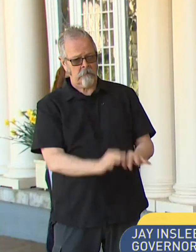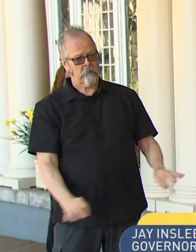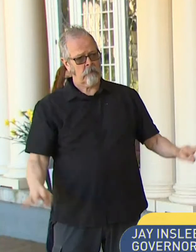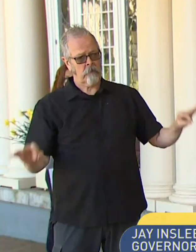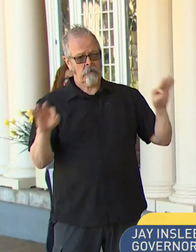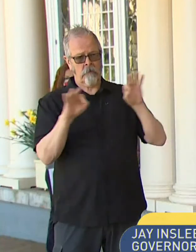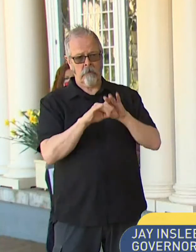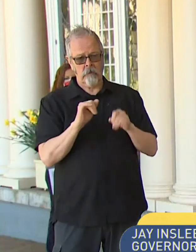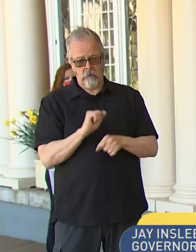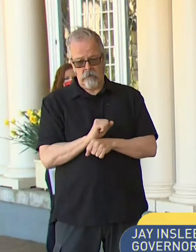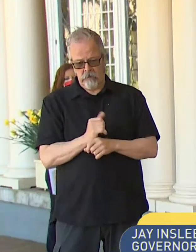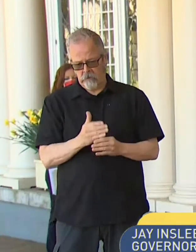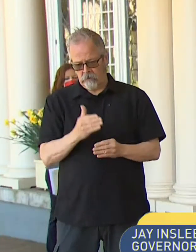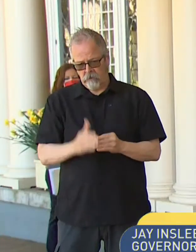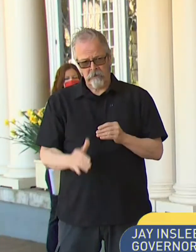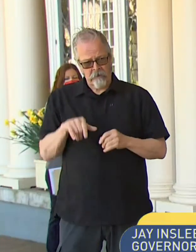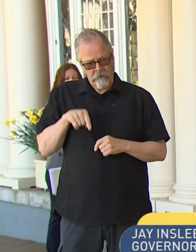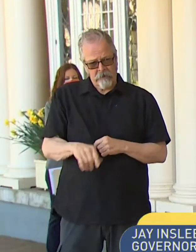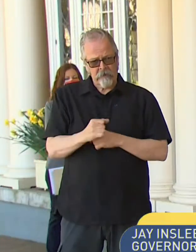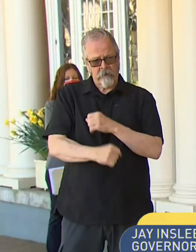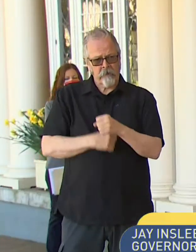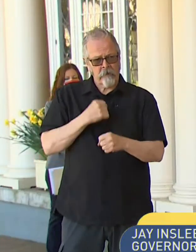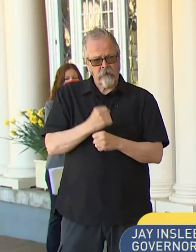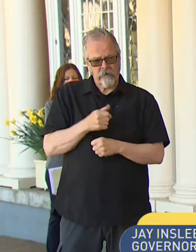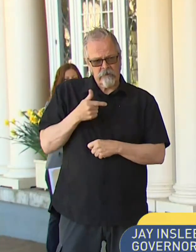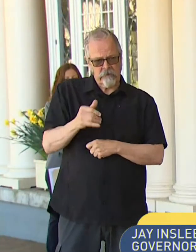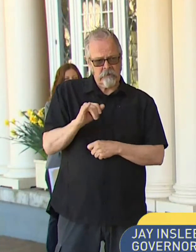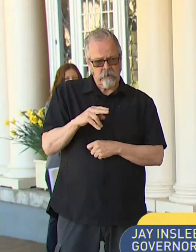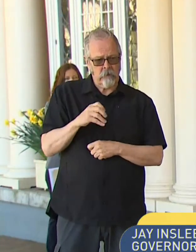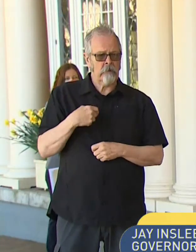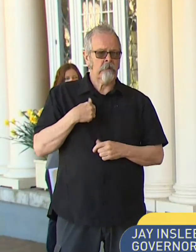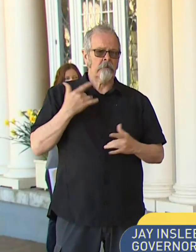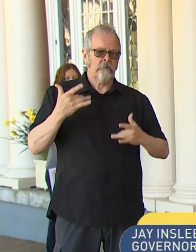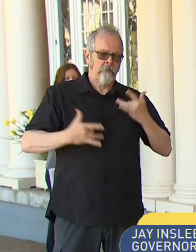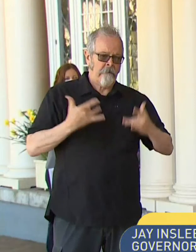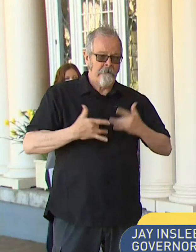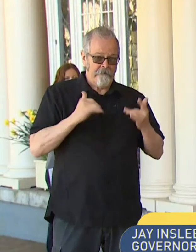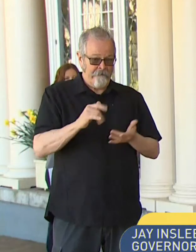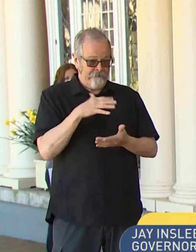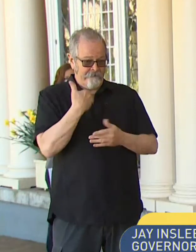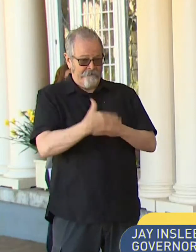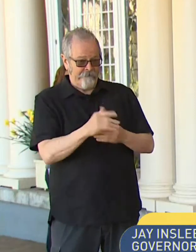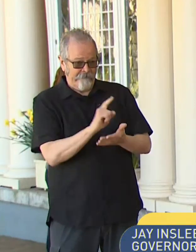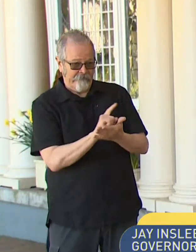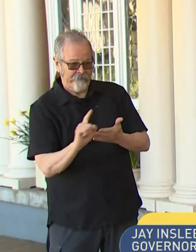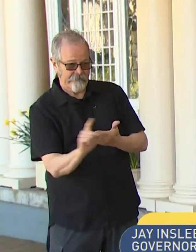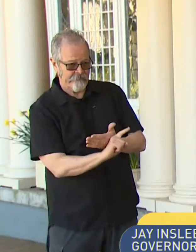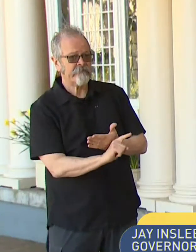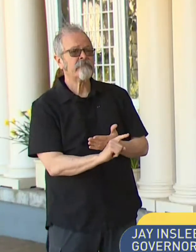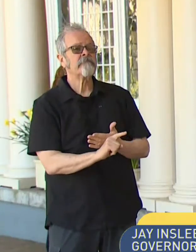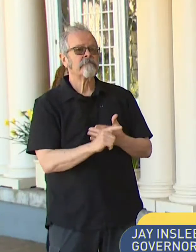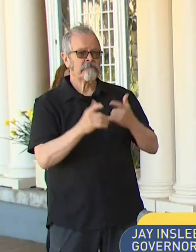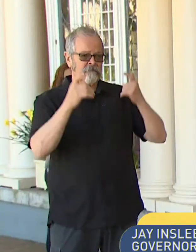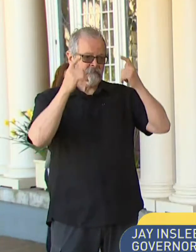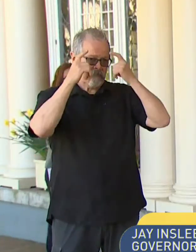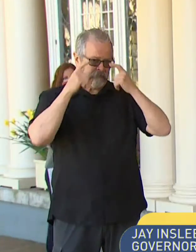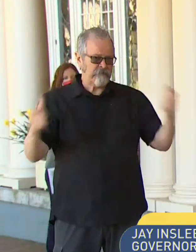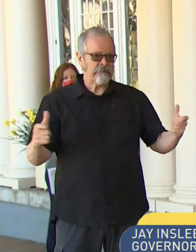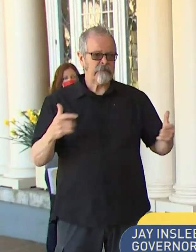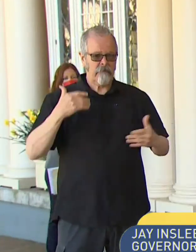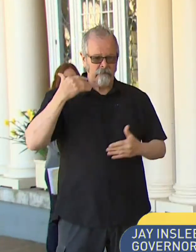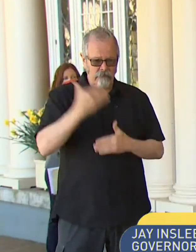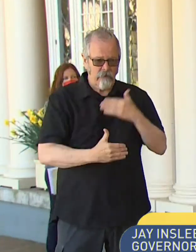climate. So we're excited about the next week. It could portend really, really big progress for the state of Washington. And I